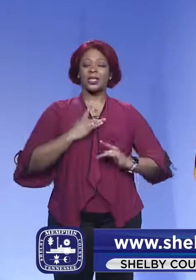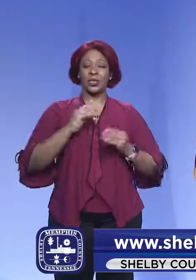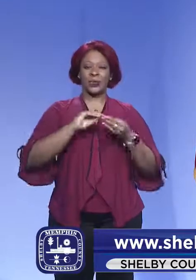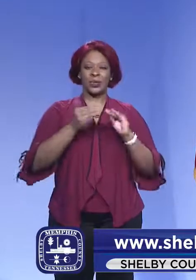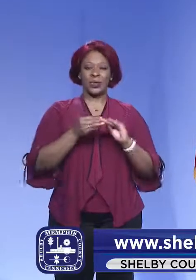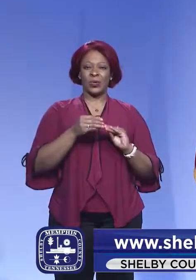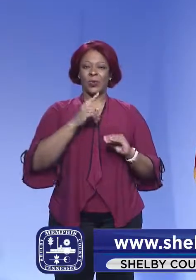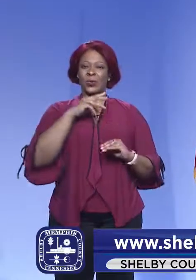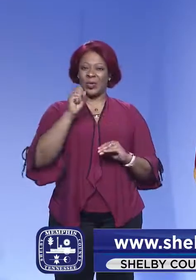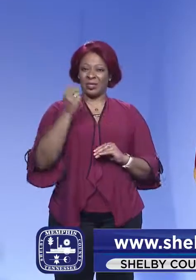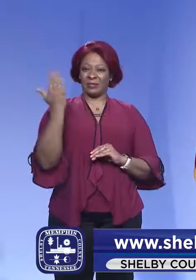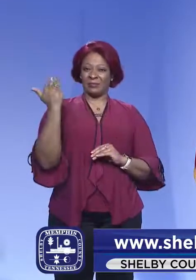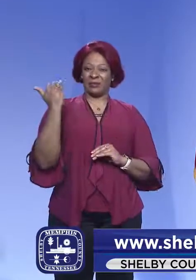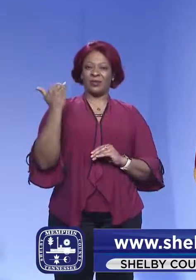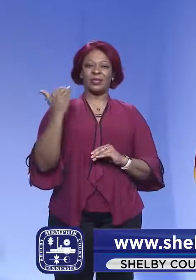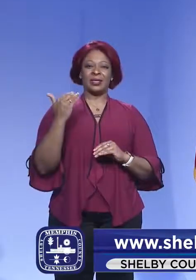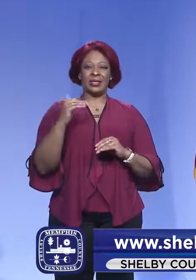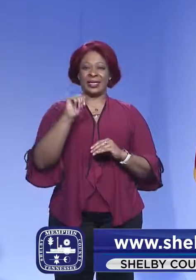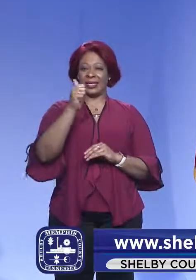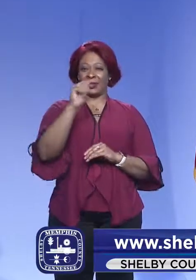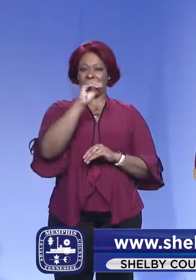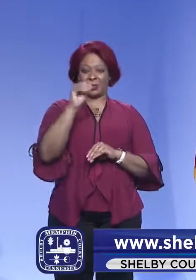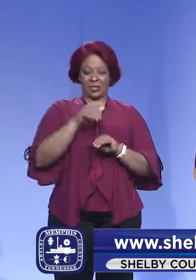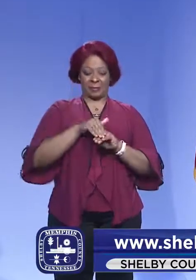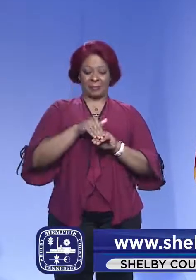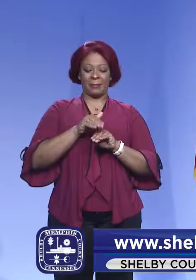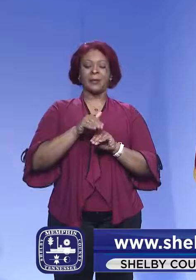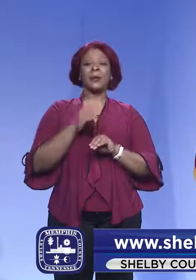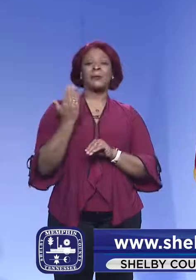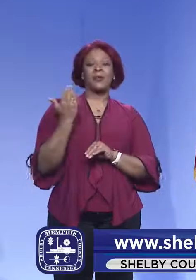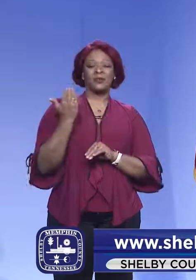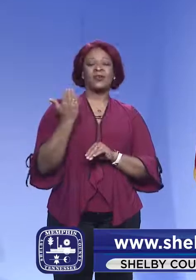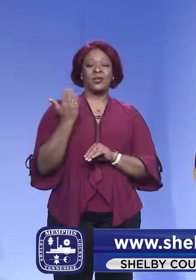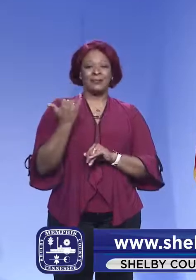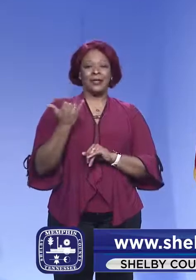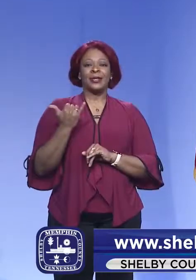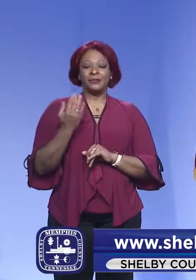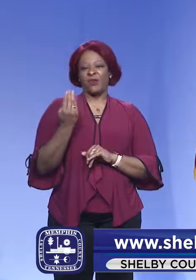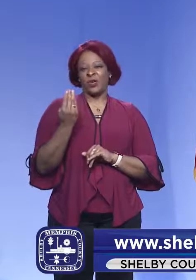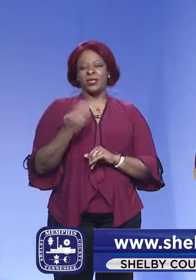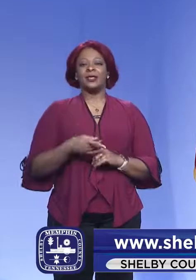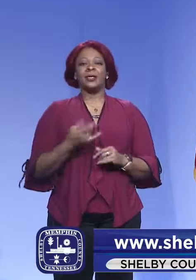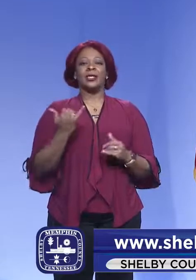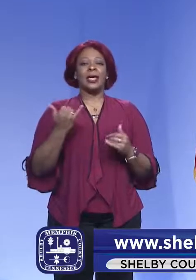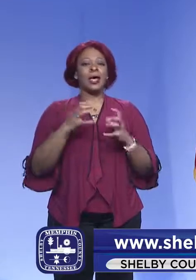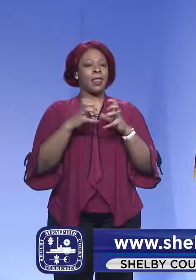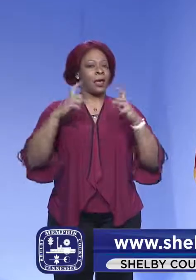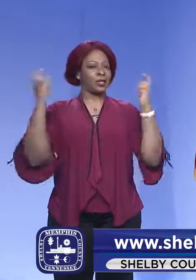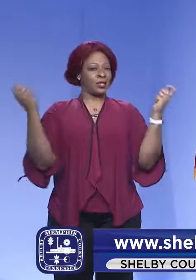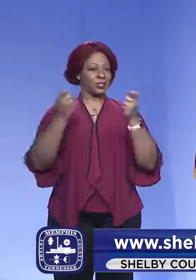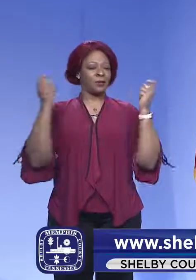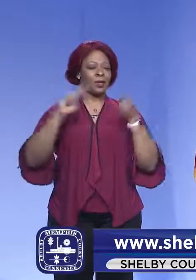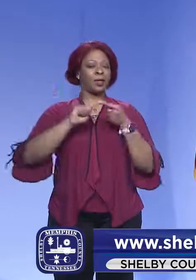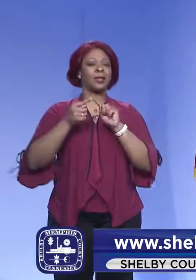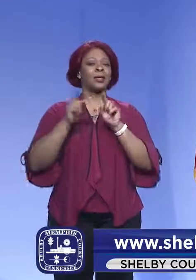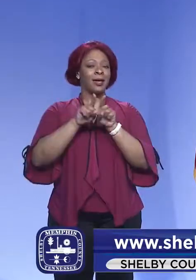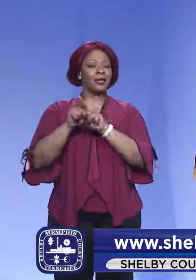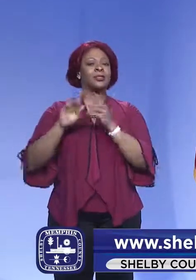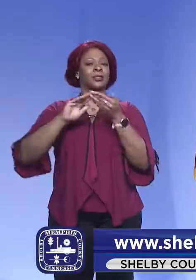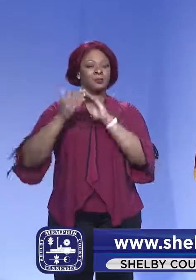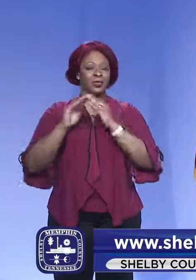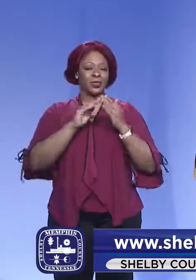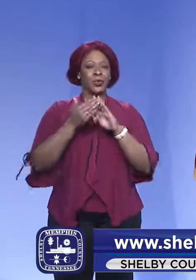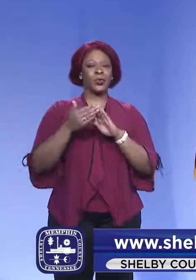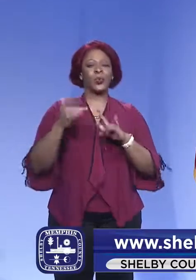at just a little bit over 10%. So in short, we have much to celebrate as a community. We have reached